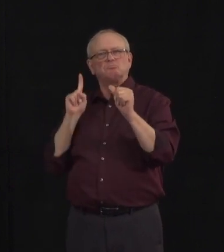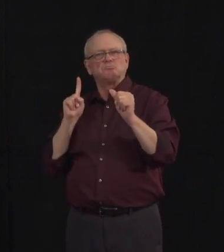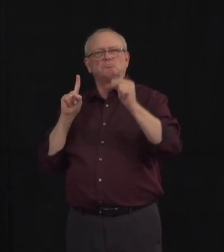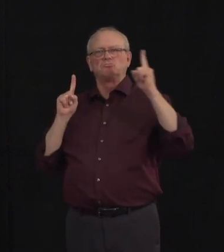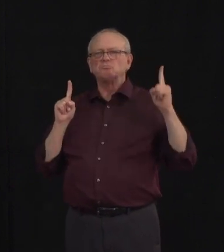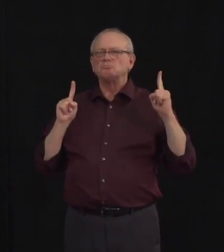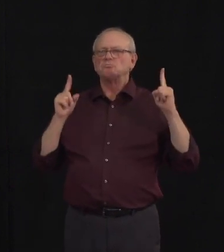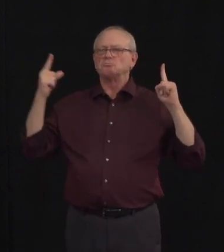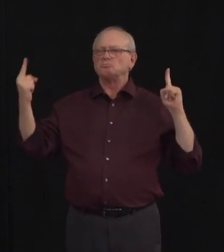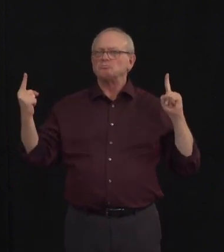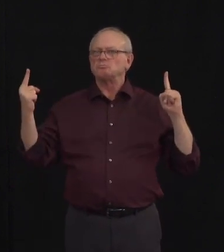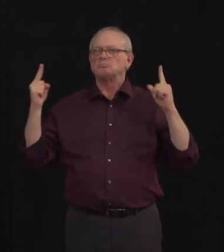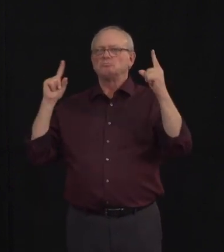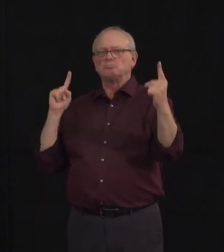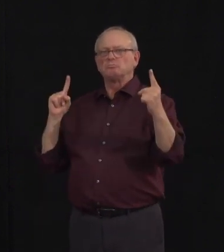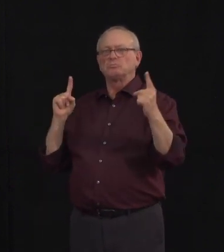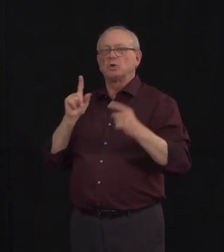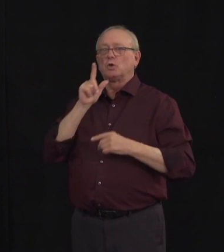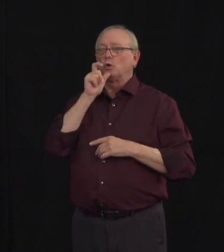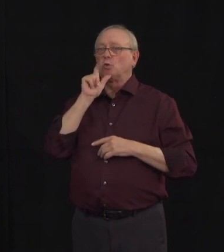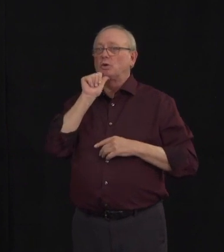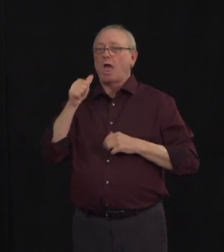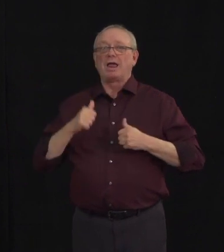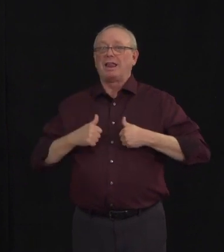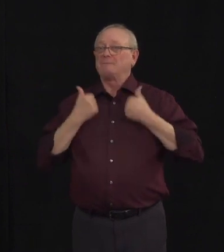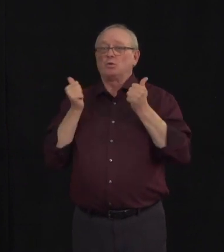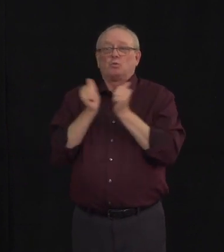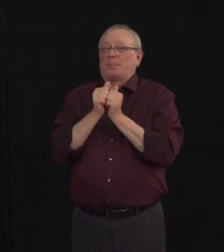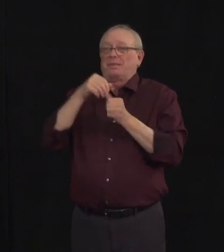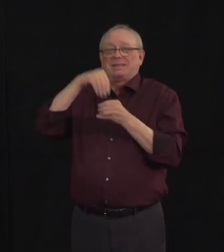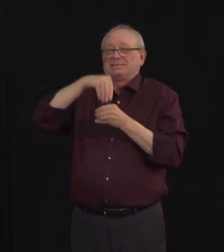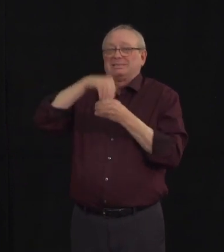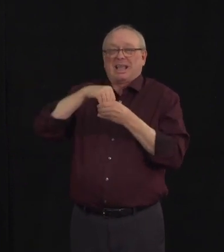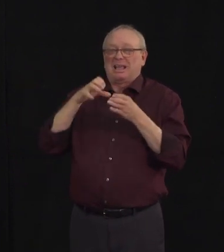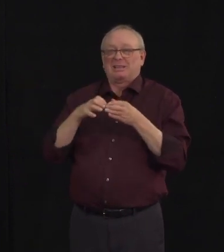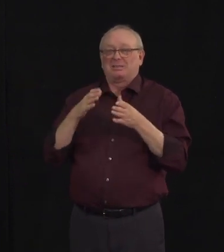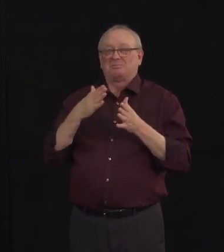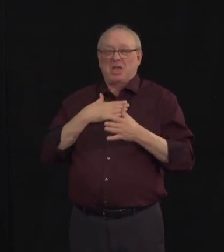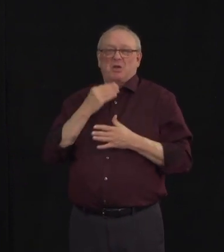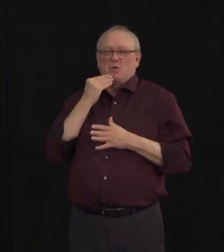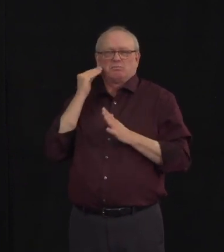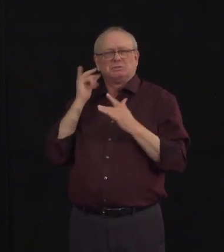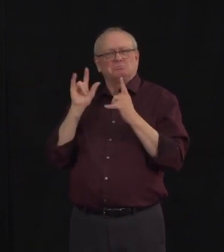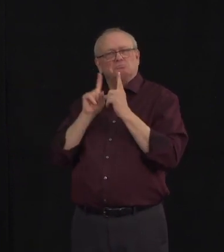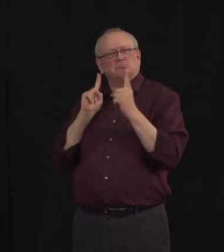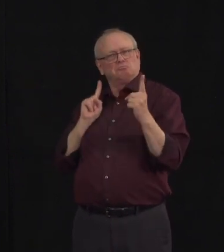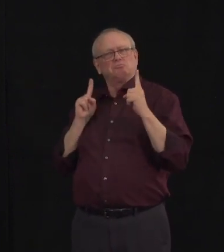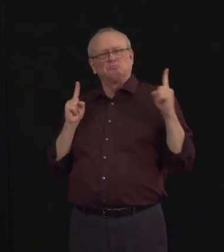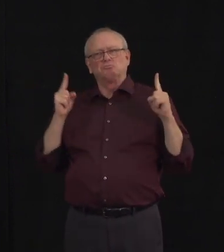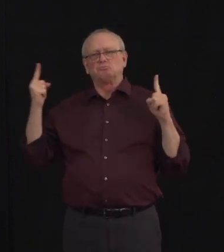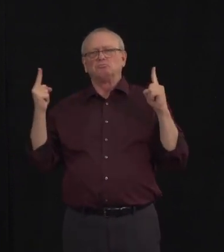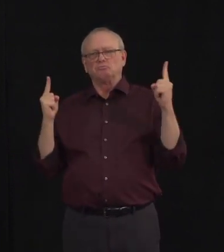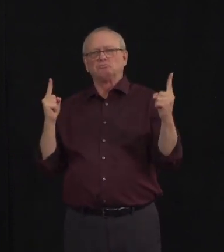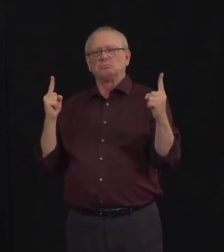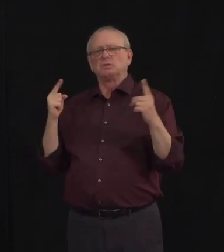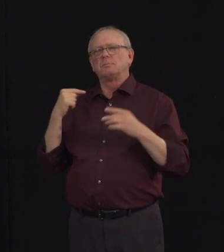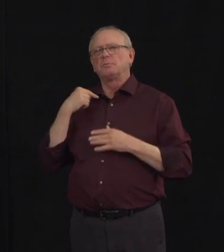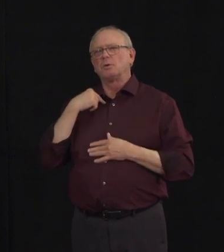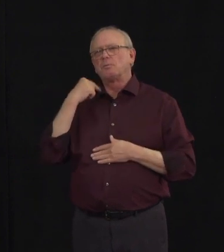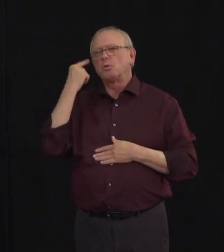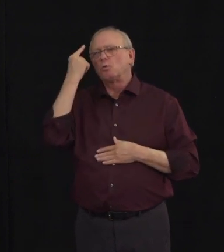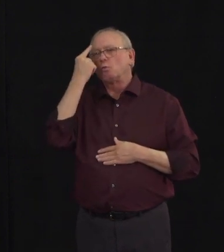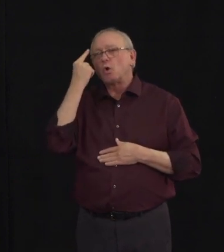such, they're missing a lot of their significant others dearly. I'm wondering if you have an idea of when it might be safe to get within hugging